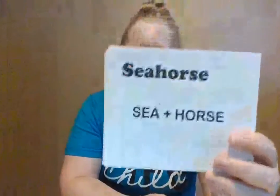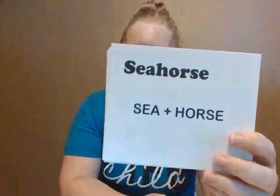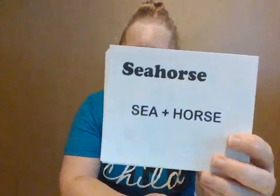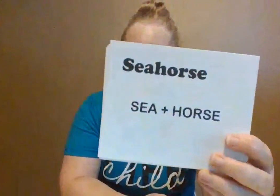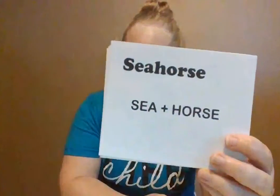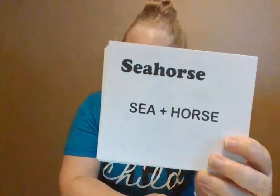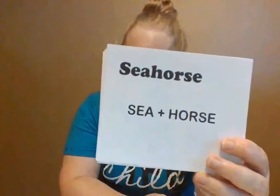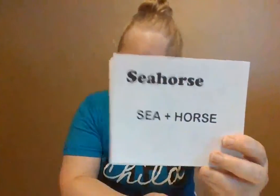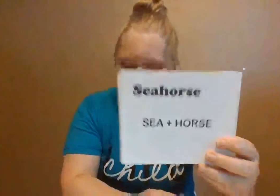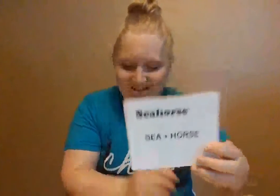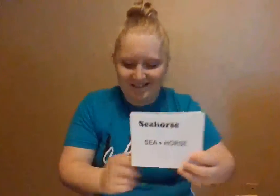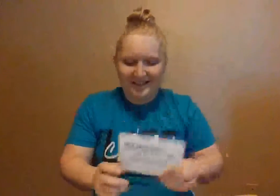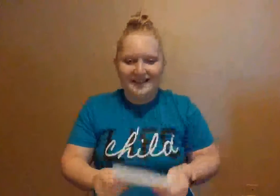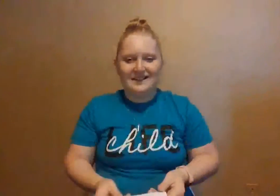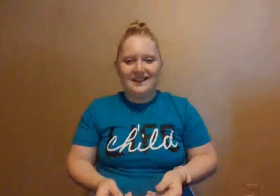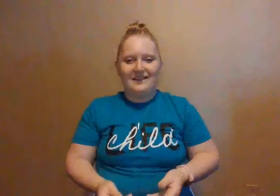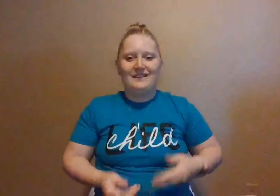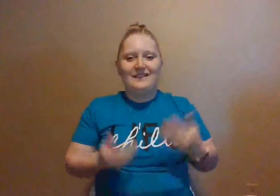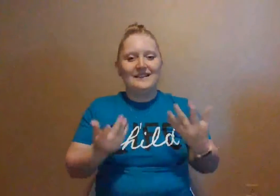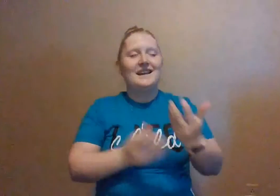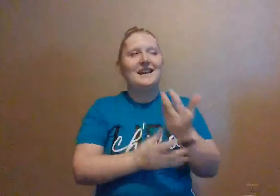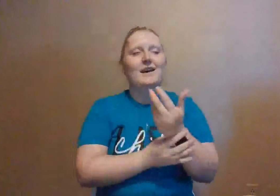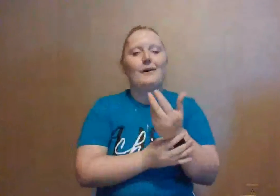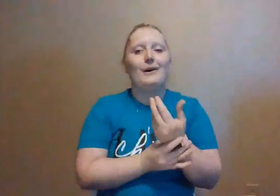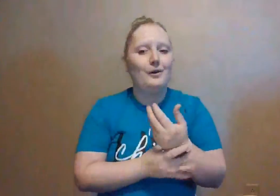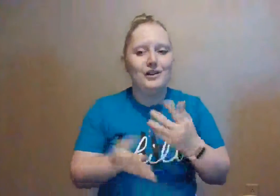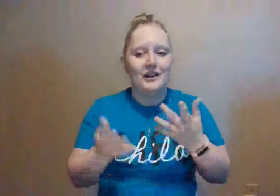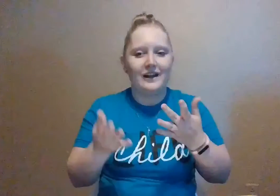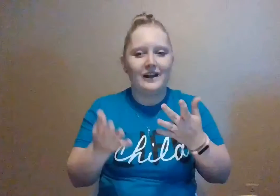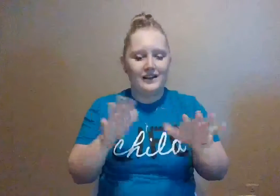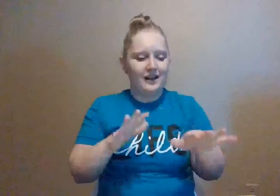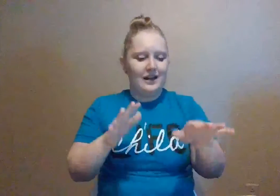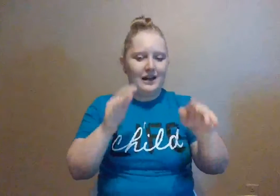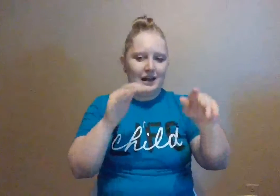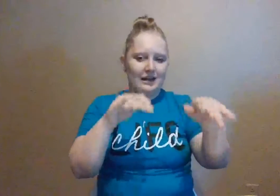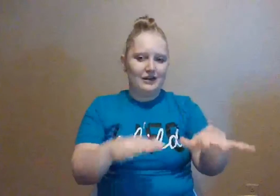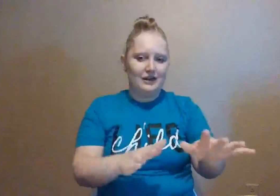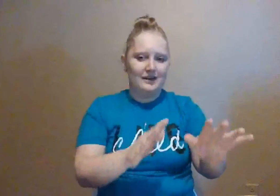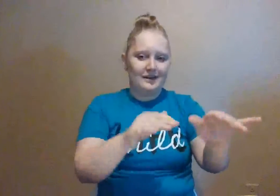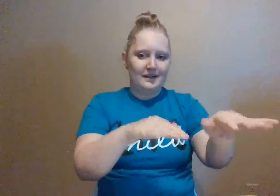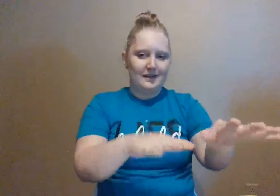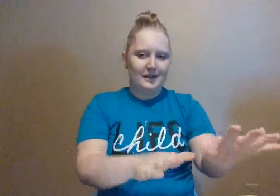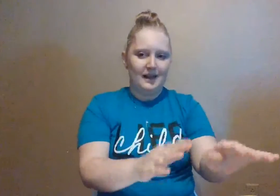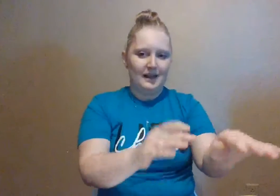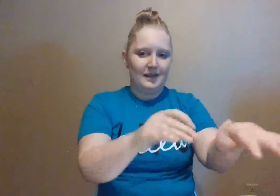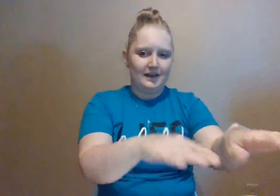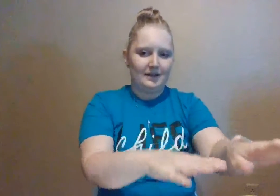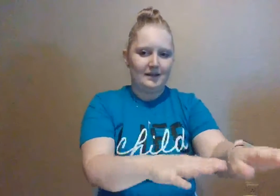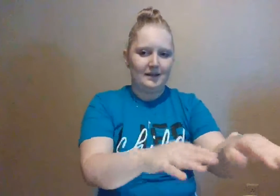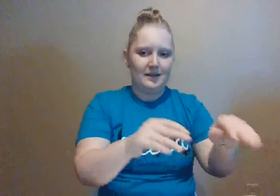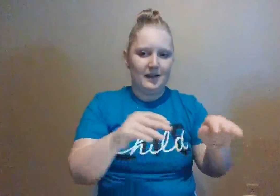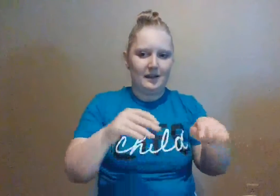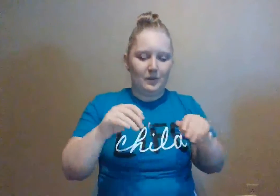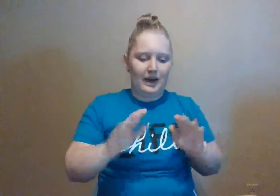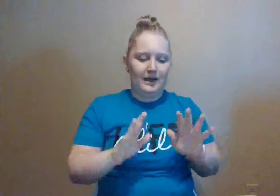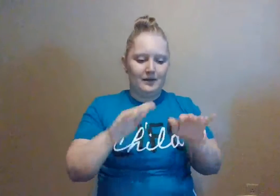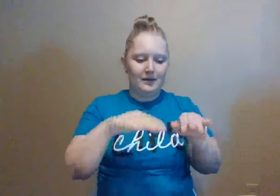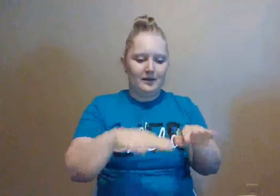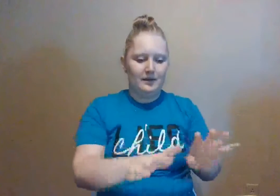Holding it the wrong way. So, sea or ocean is just like this, like the waves.